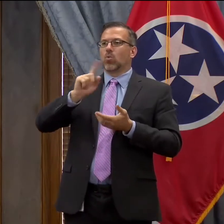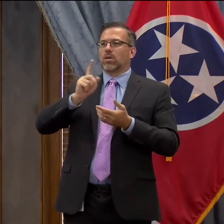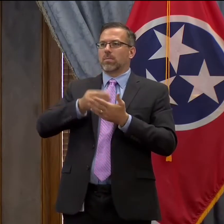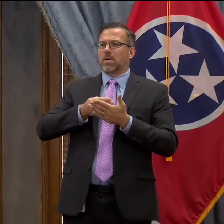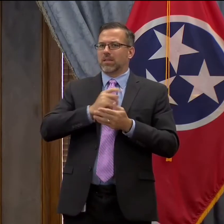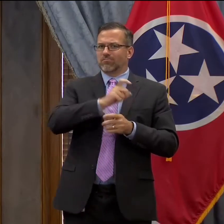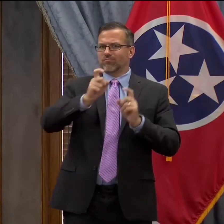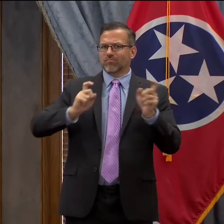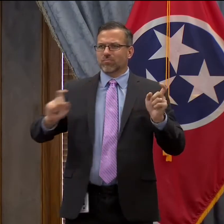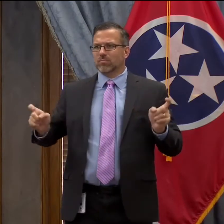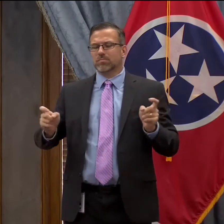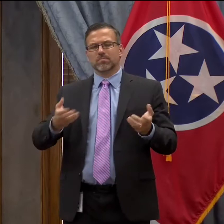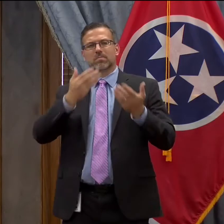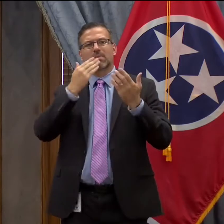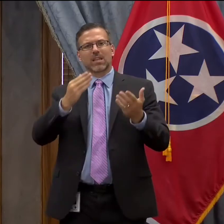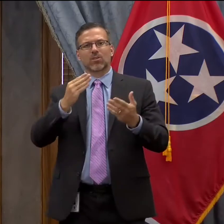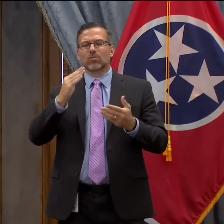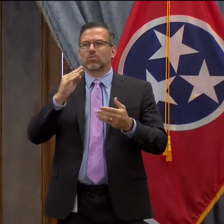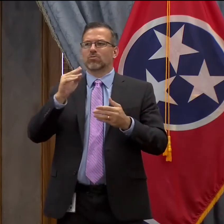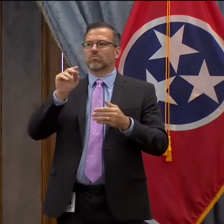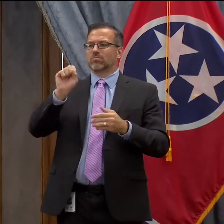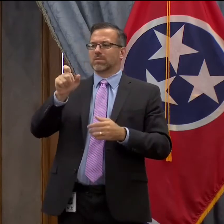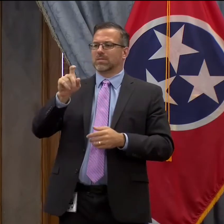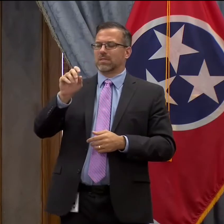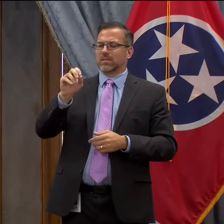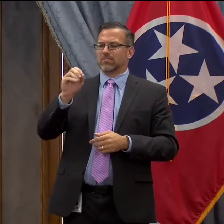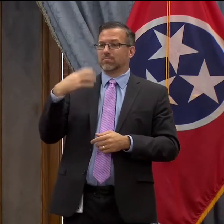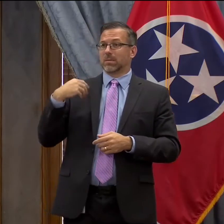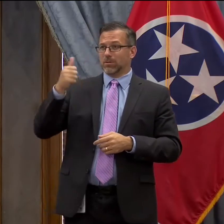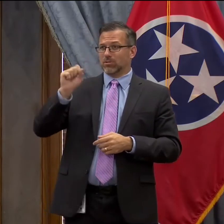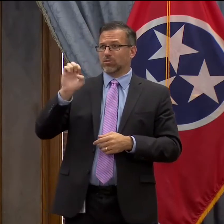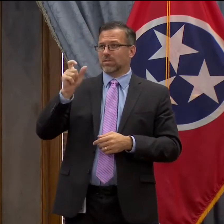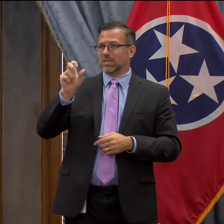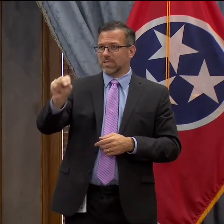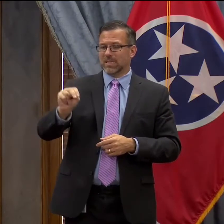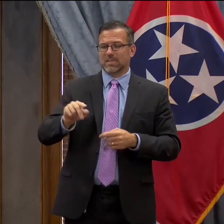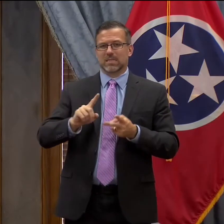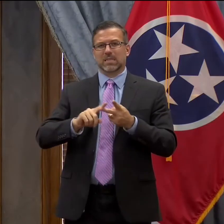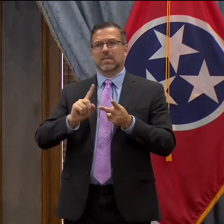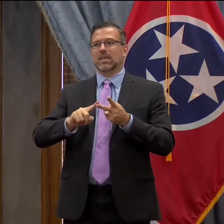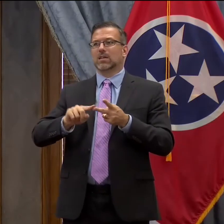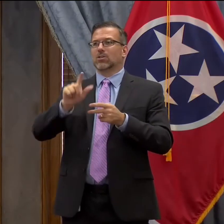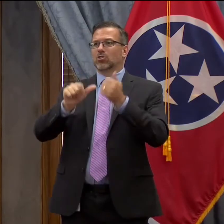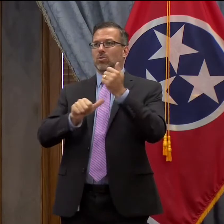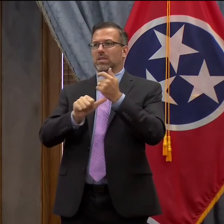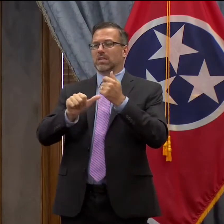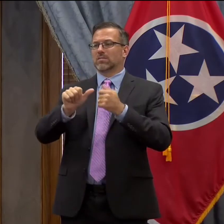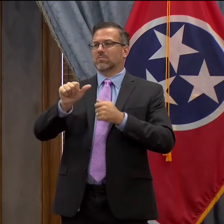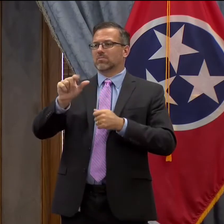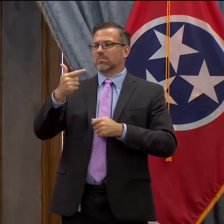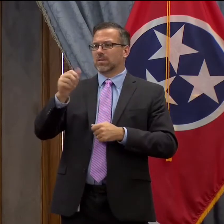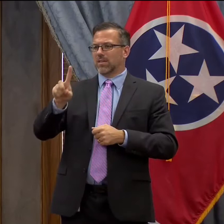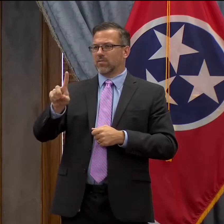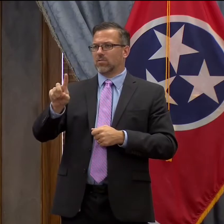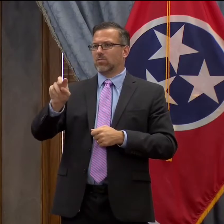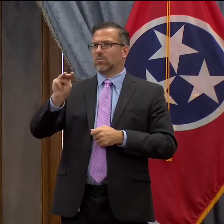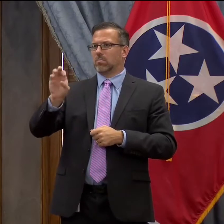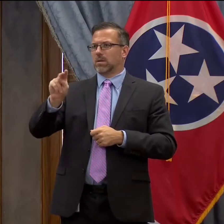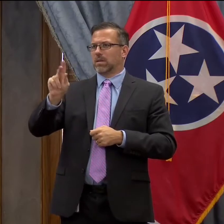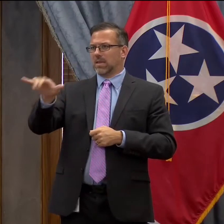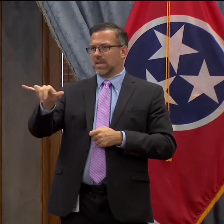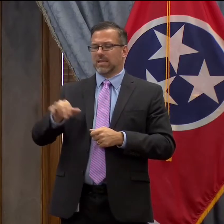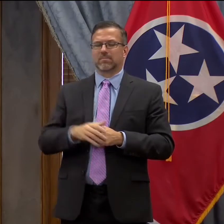Governor McNally, the state's comptroller, for providing stewardship of these federal